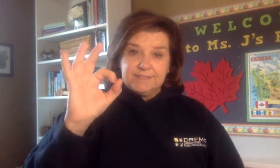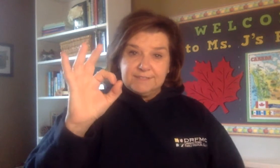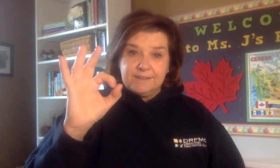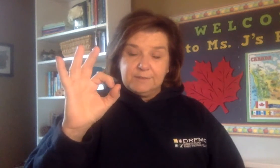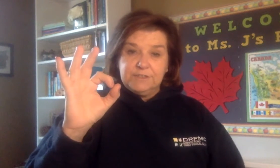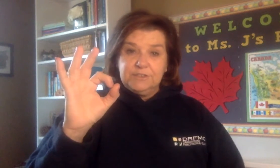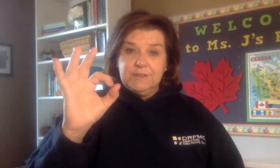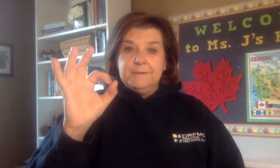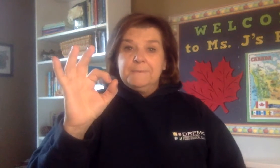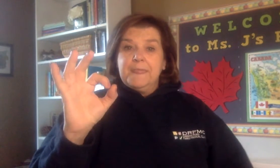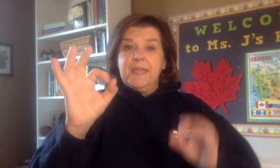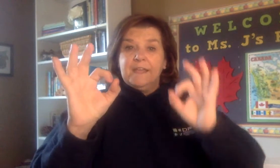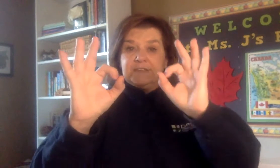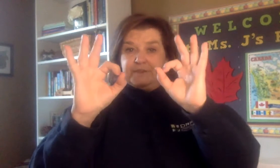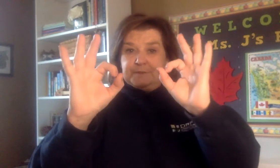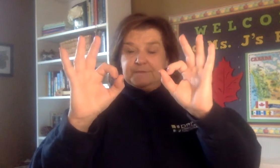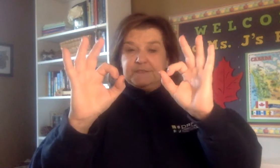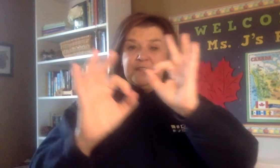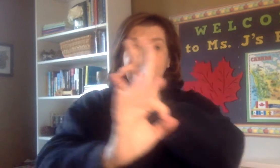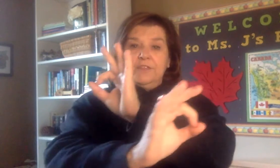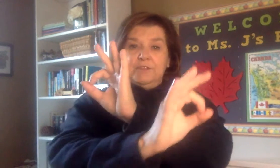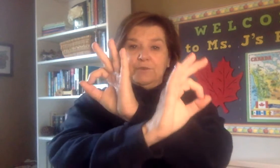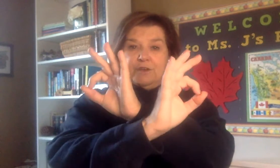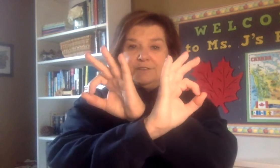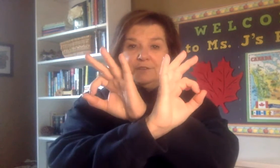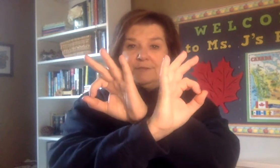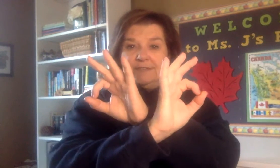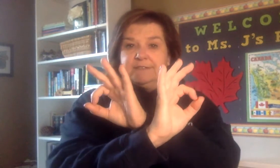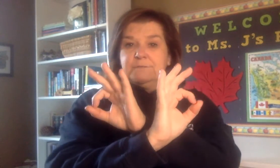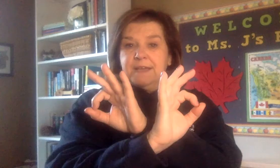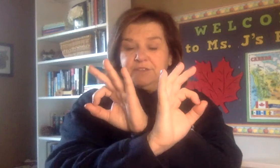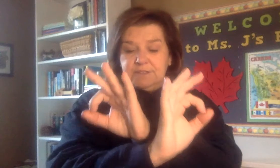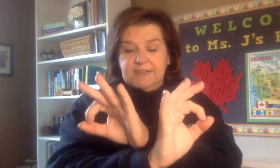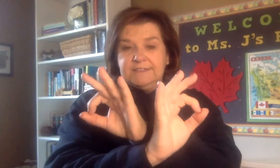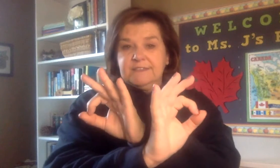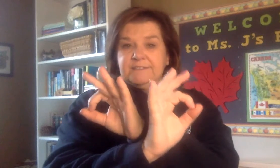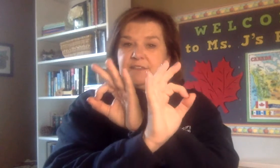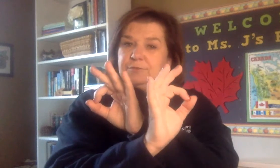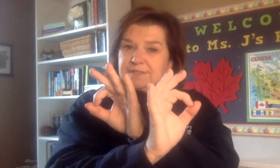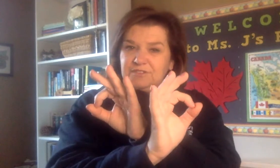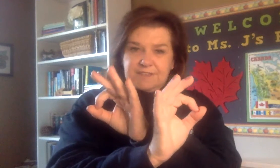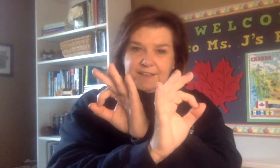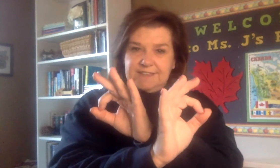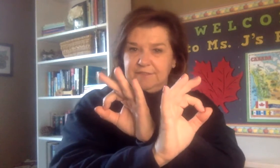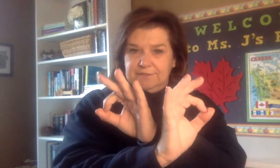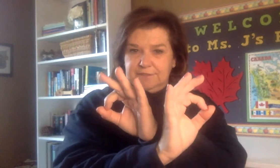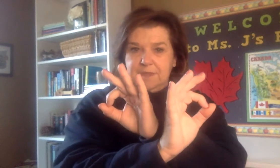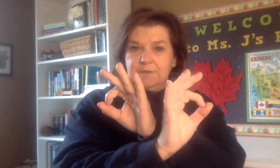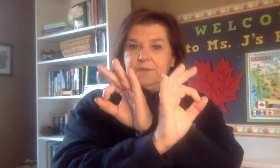sign language. And if you put them together and then you cross your wrists, so imagine the idea is that your wrists are tied together somehow